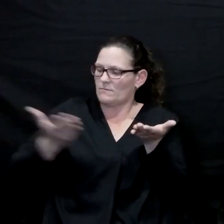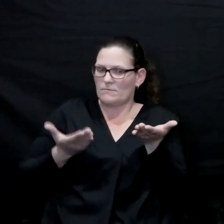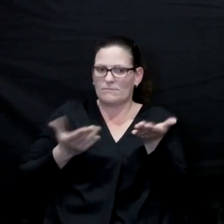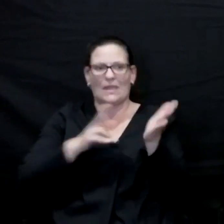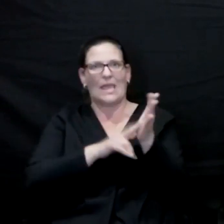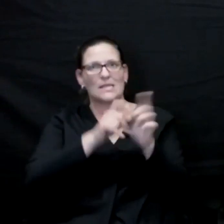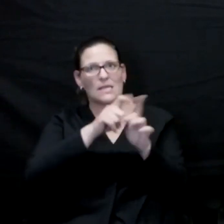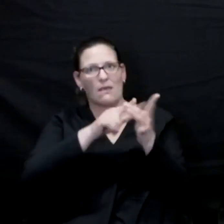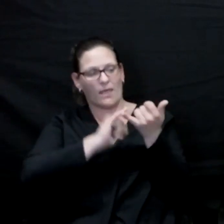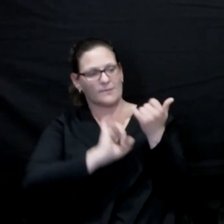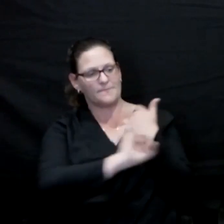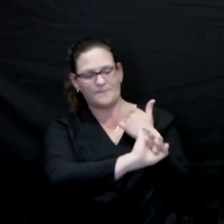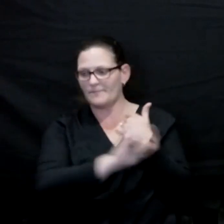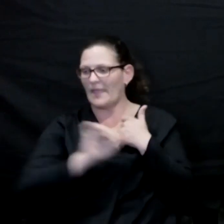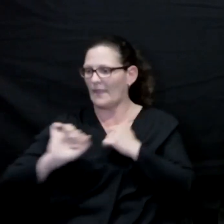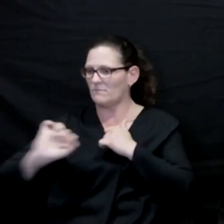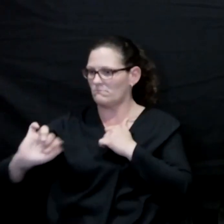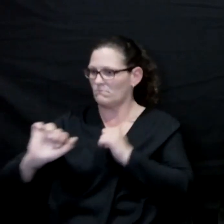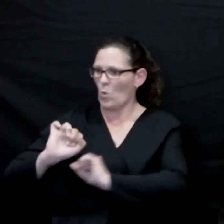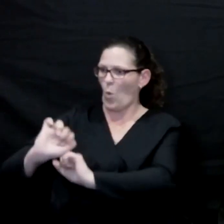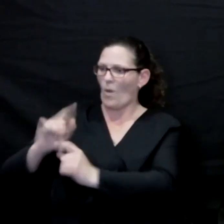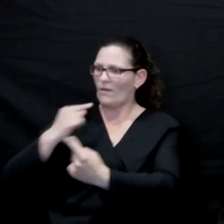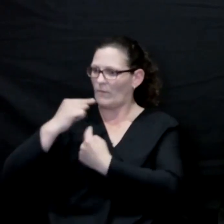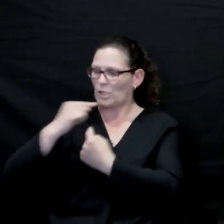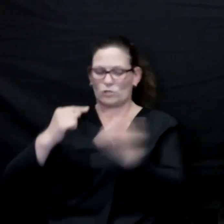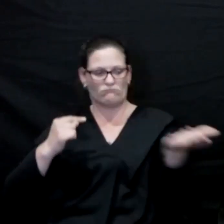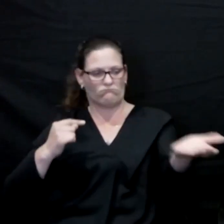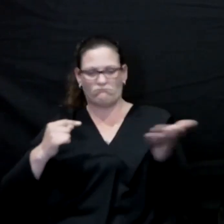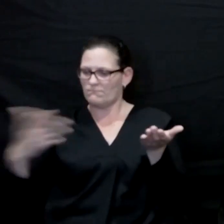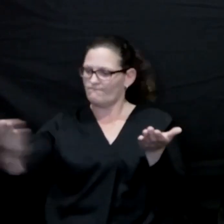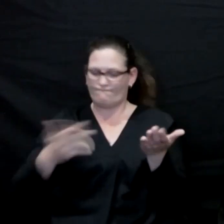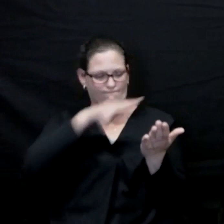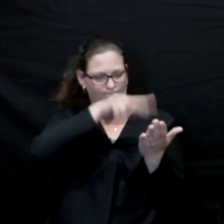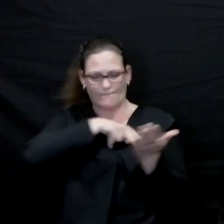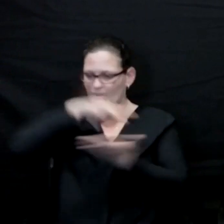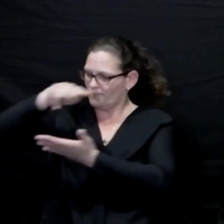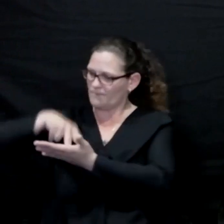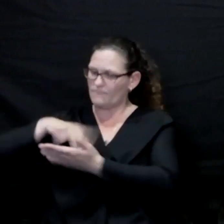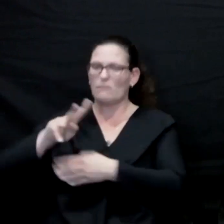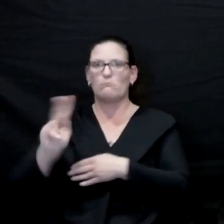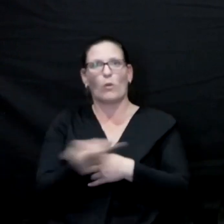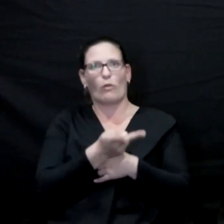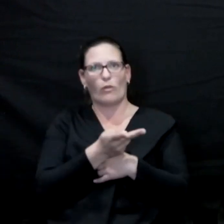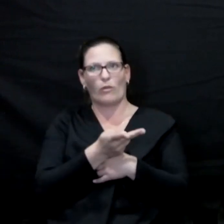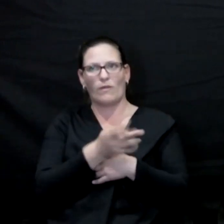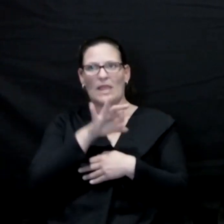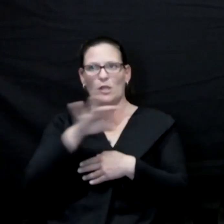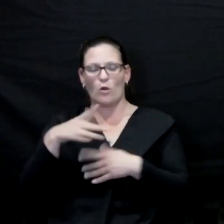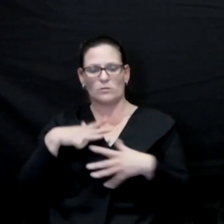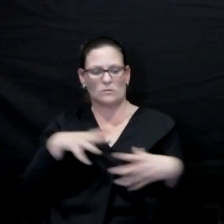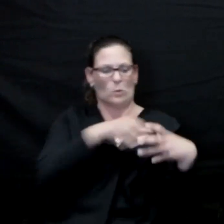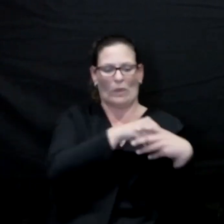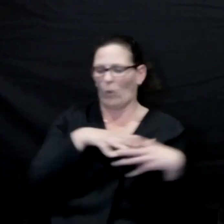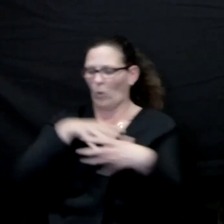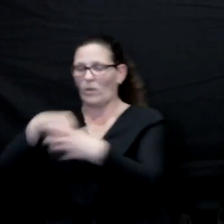NDIS and also look at the evidence of your complaint that you've submitted. So, for example, you may